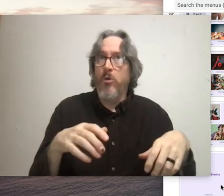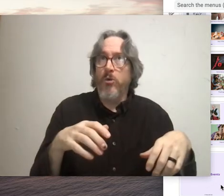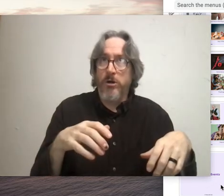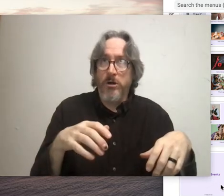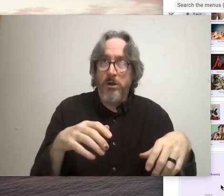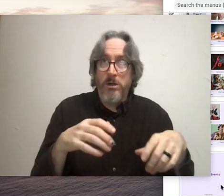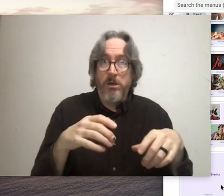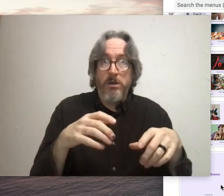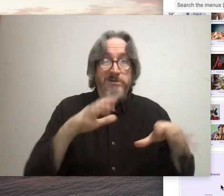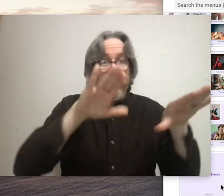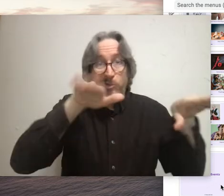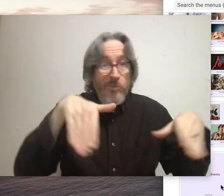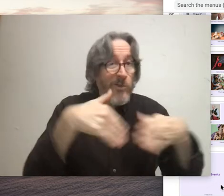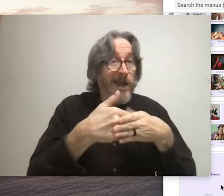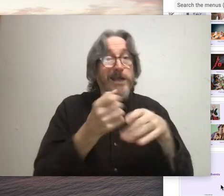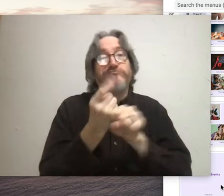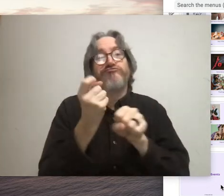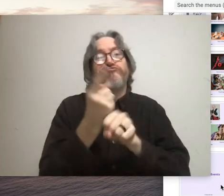or